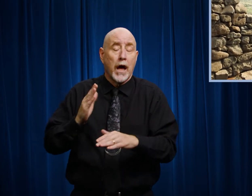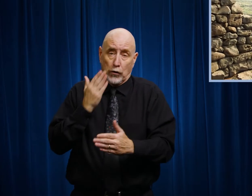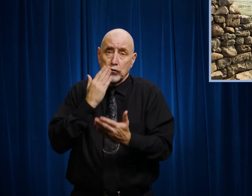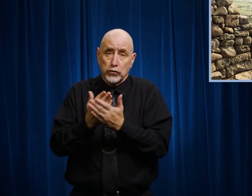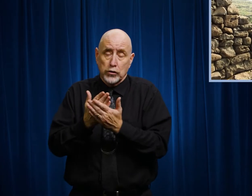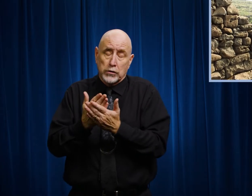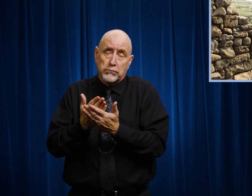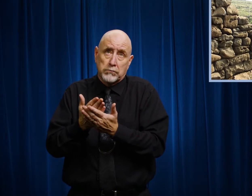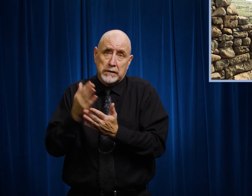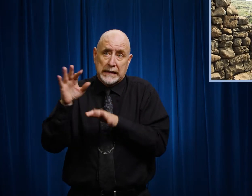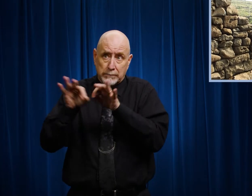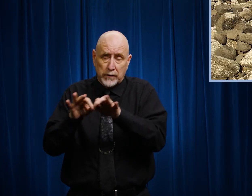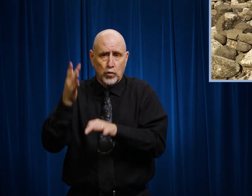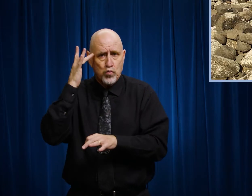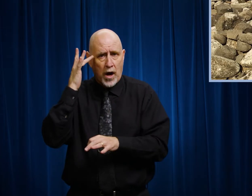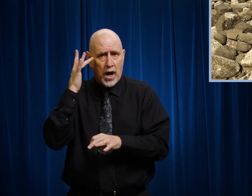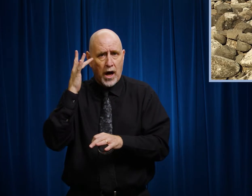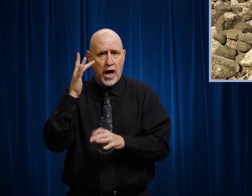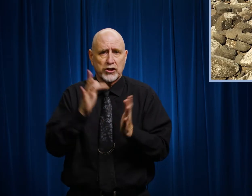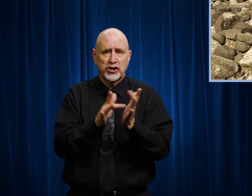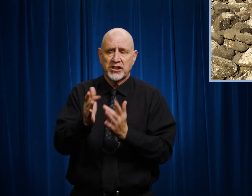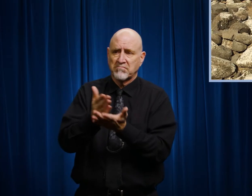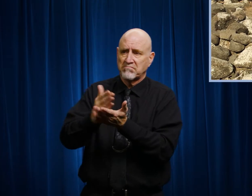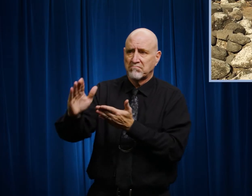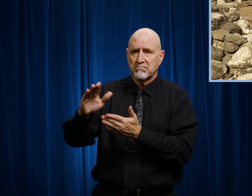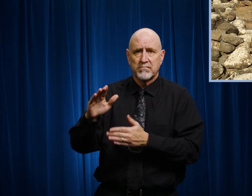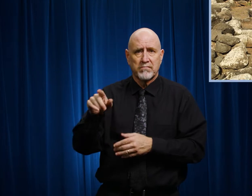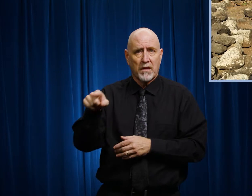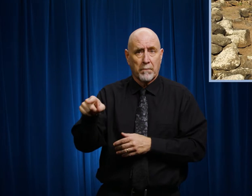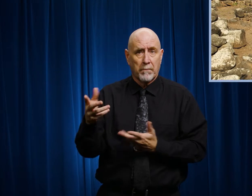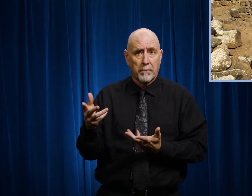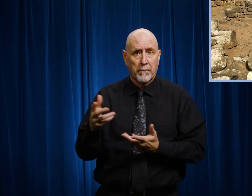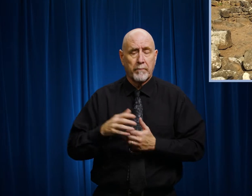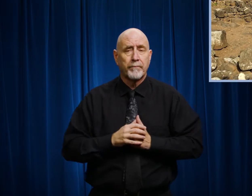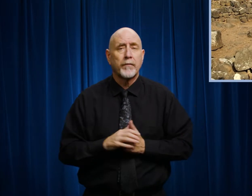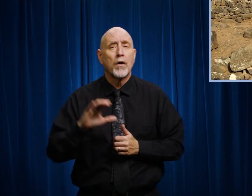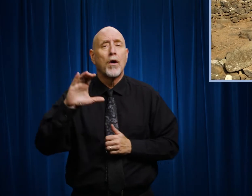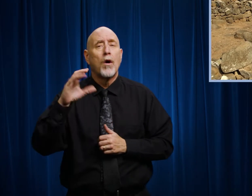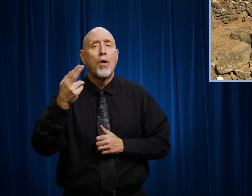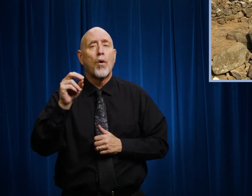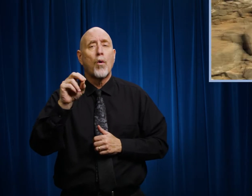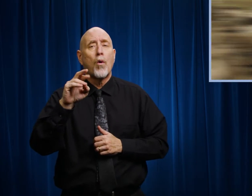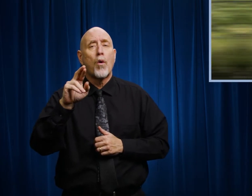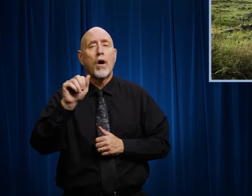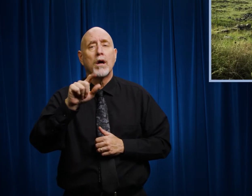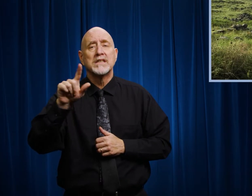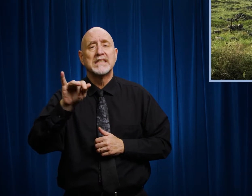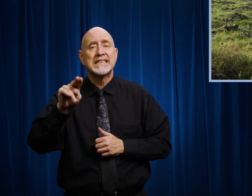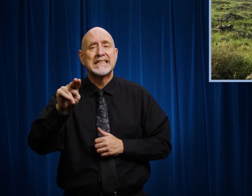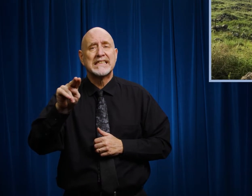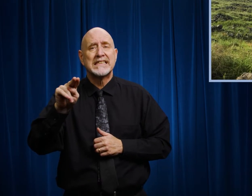plausible explanation as to why it was rejected by Jesus. Corazin was built on a